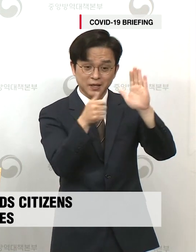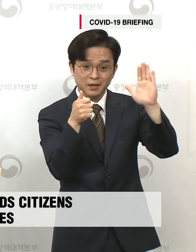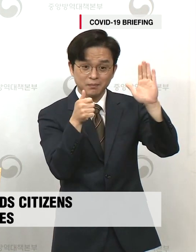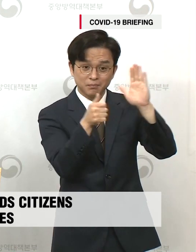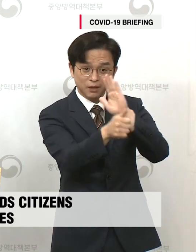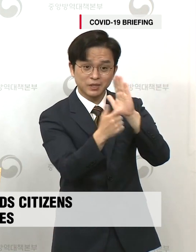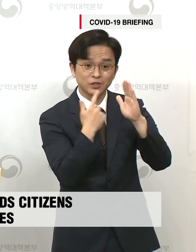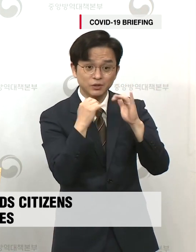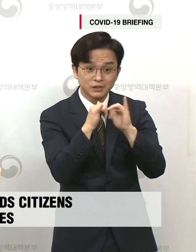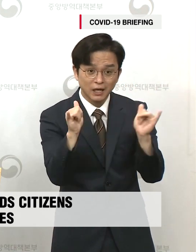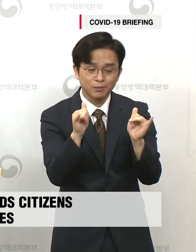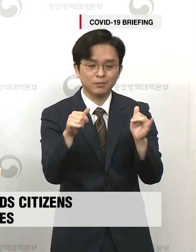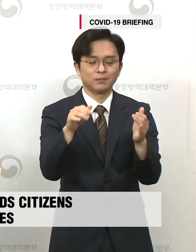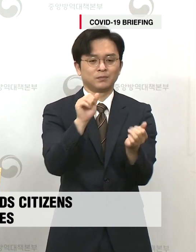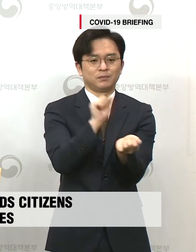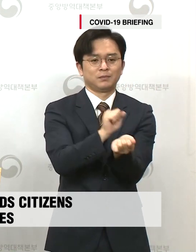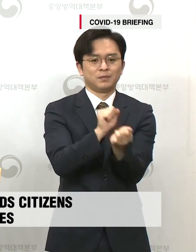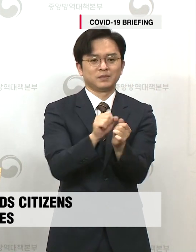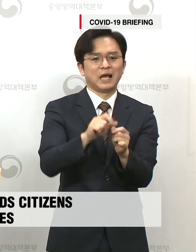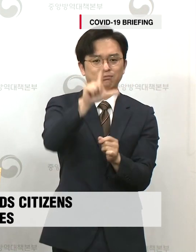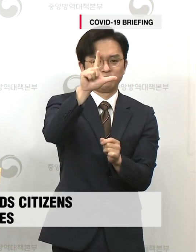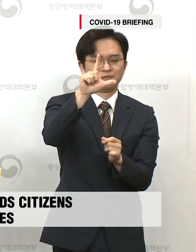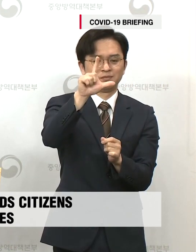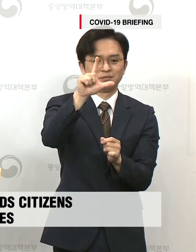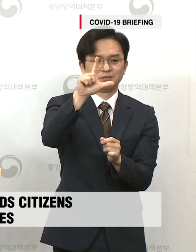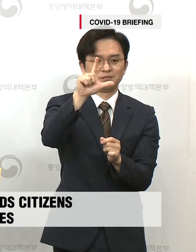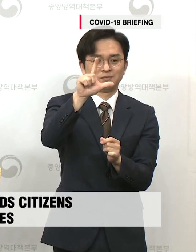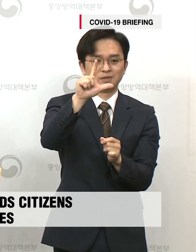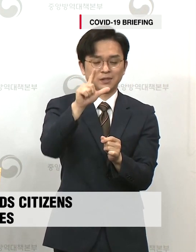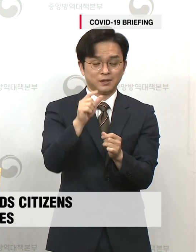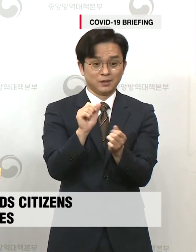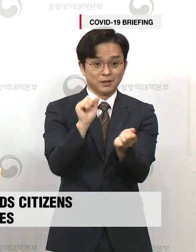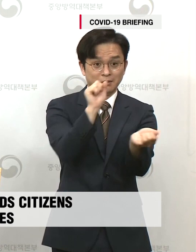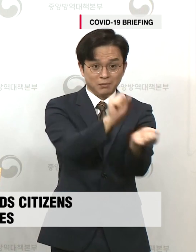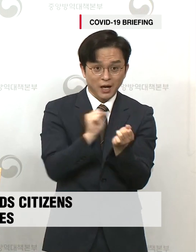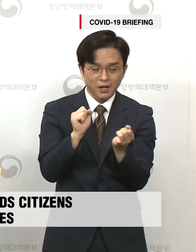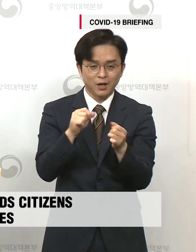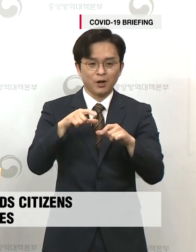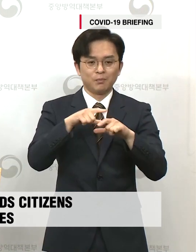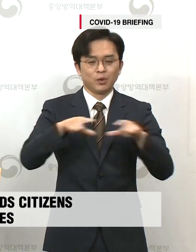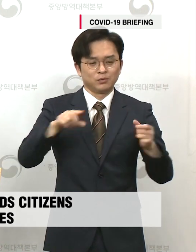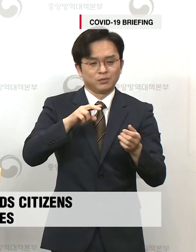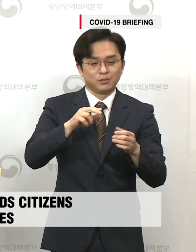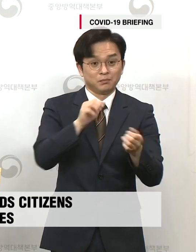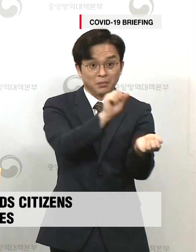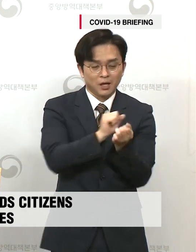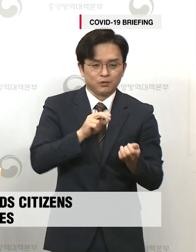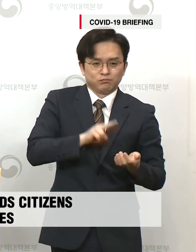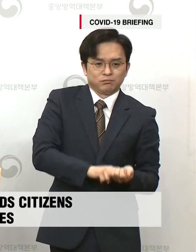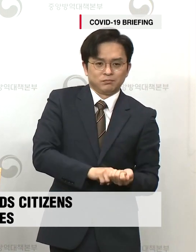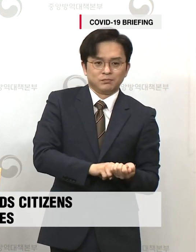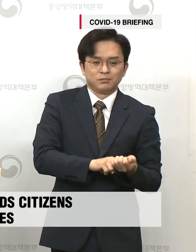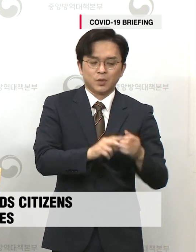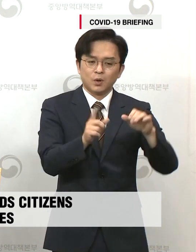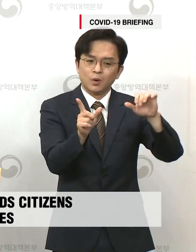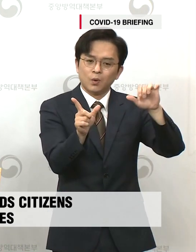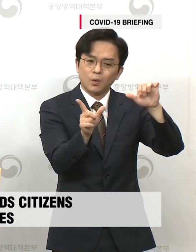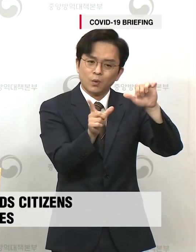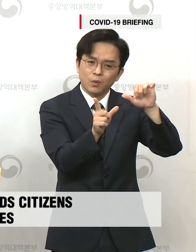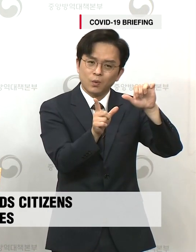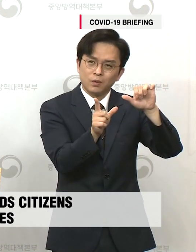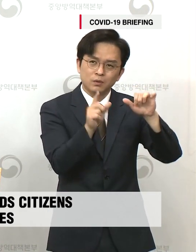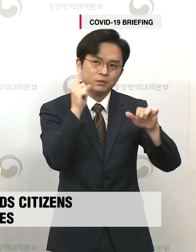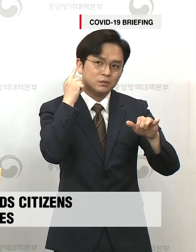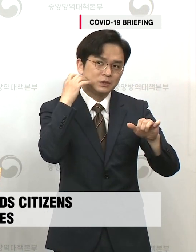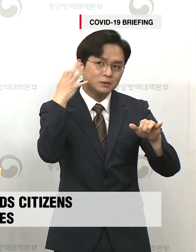been operated from May 5th to 6th. I believe the virus has been exposed